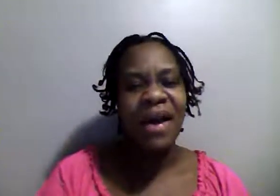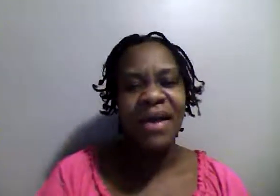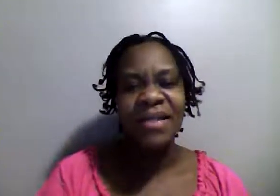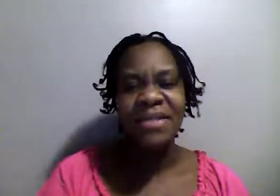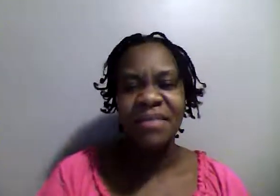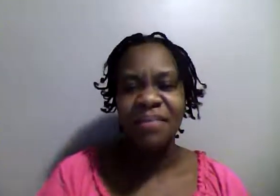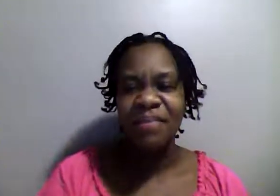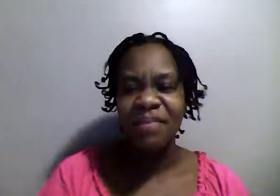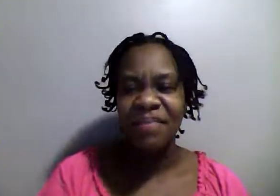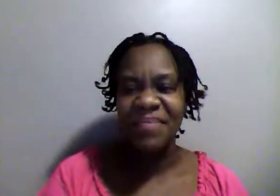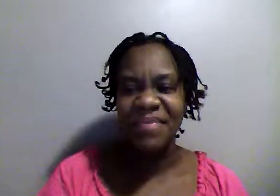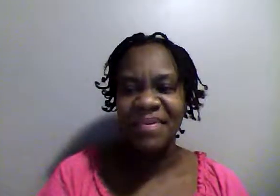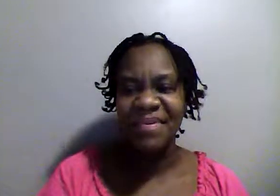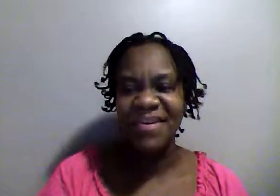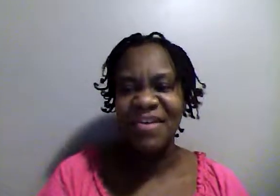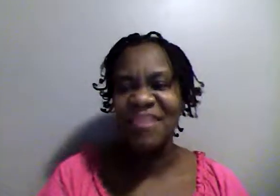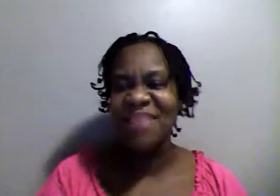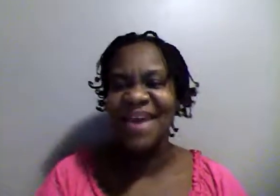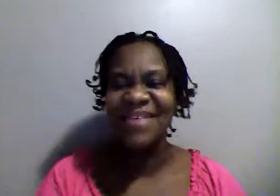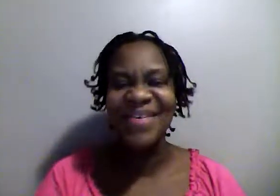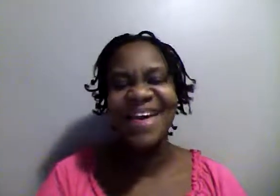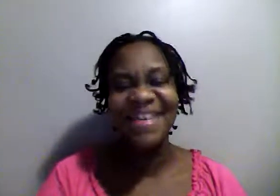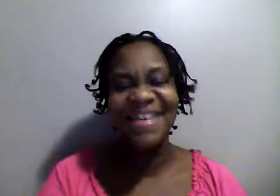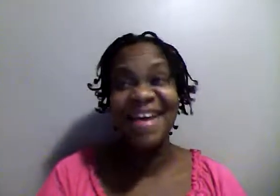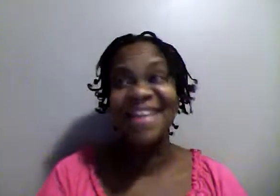whereas you're in bed. Okay, nice.